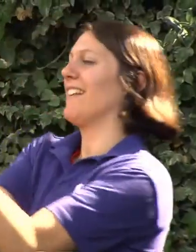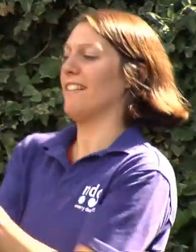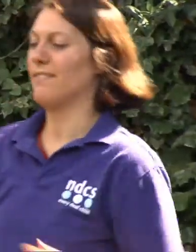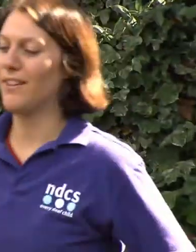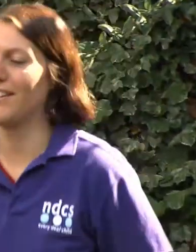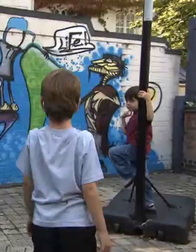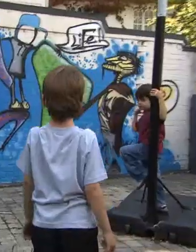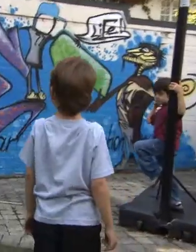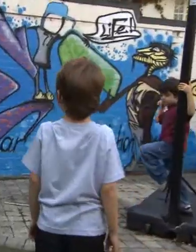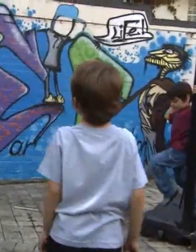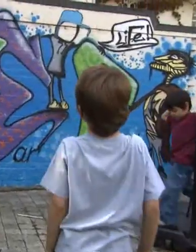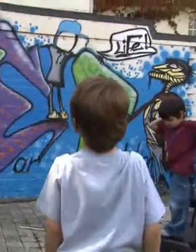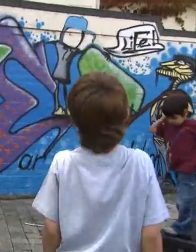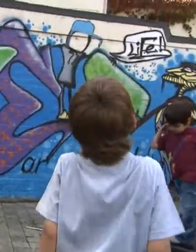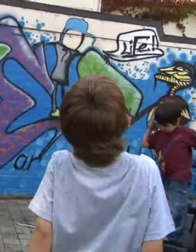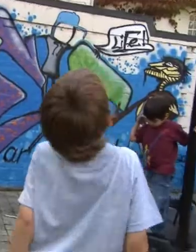We're